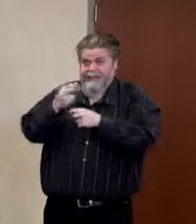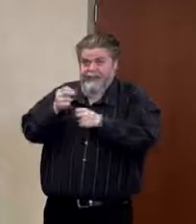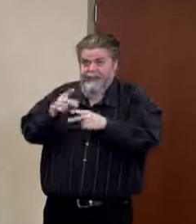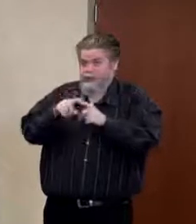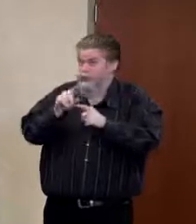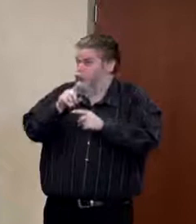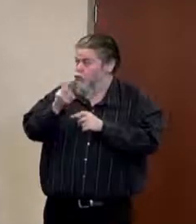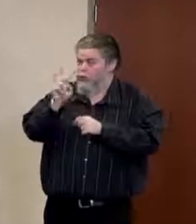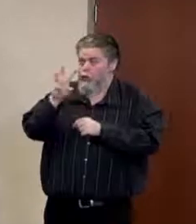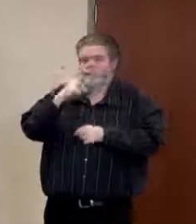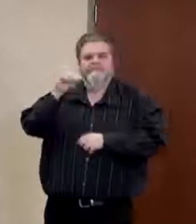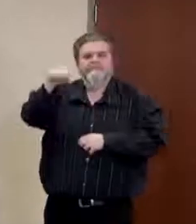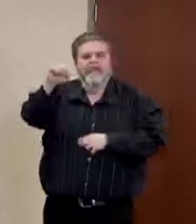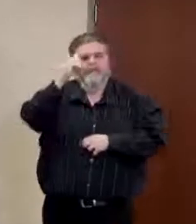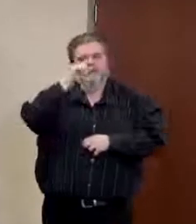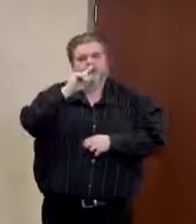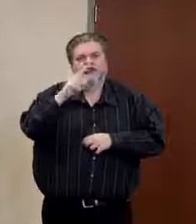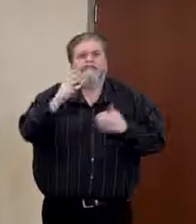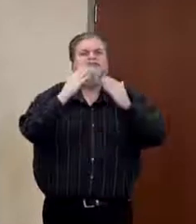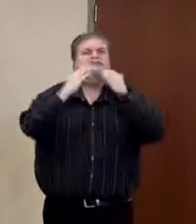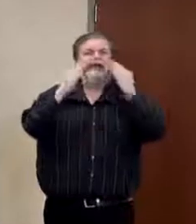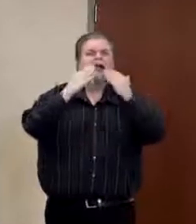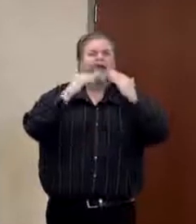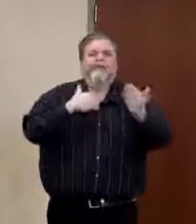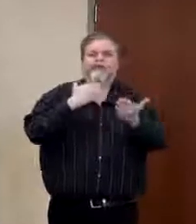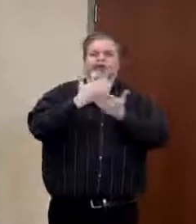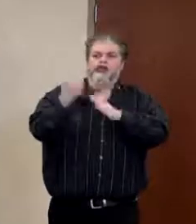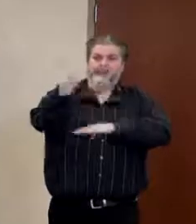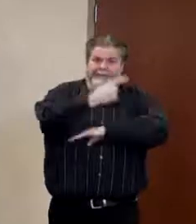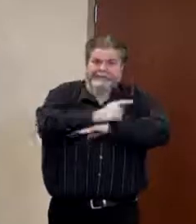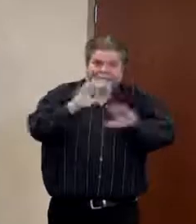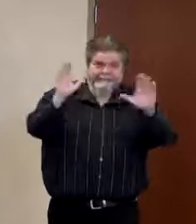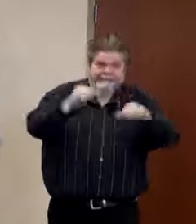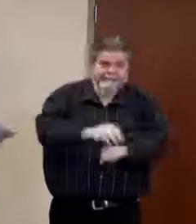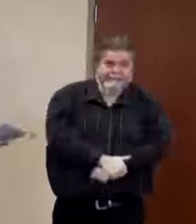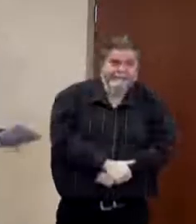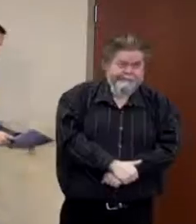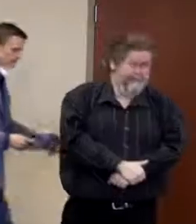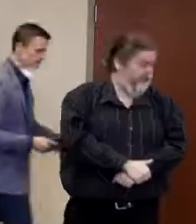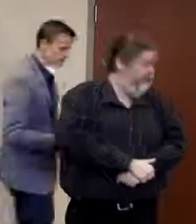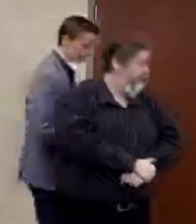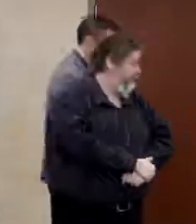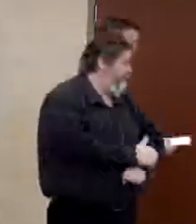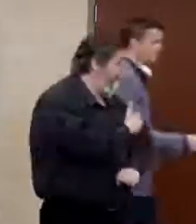available, you bet. Thank you, guys. Have a great day. Thanks, Rick.